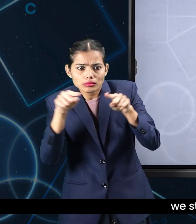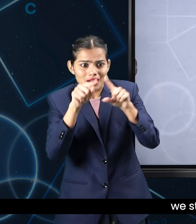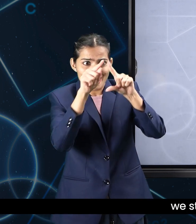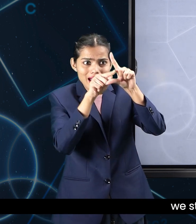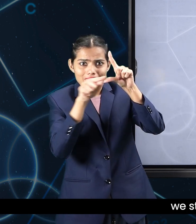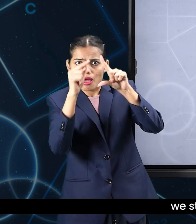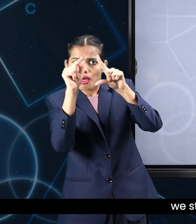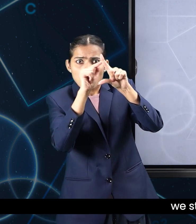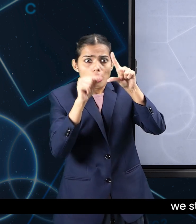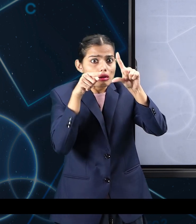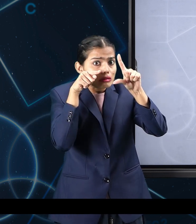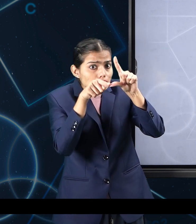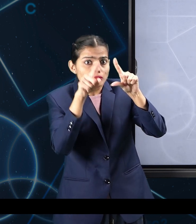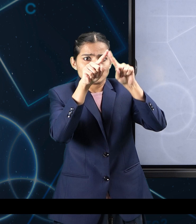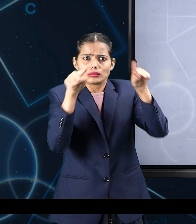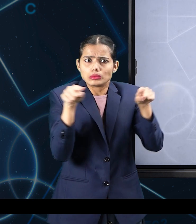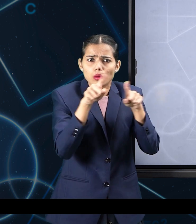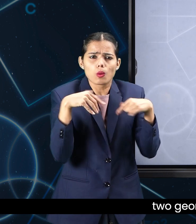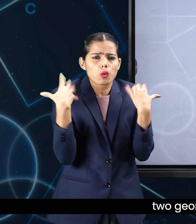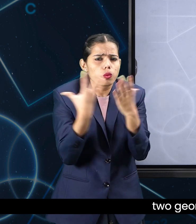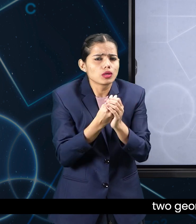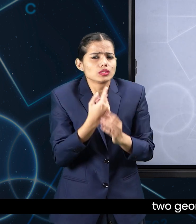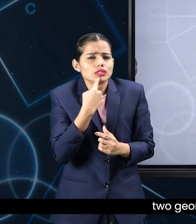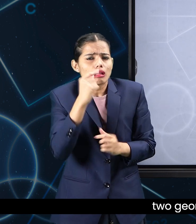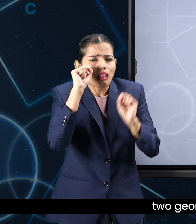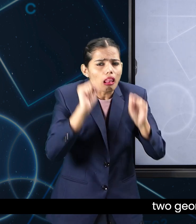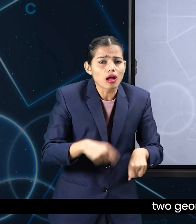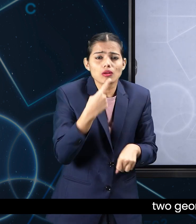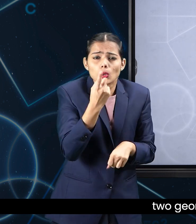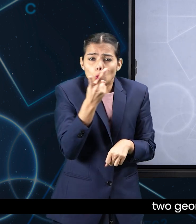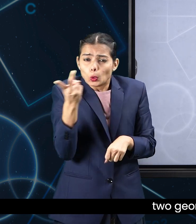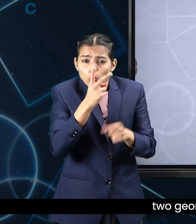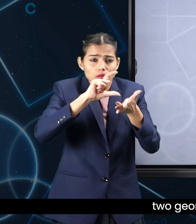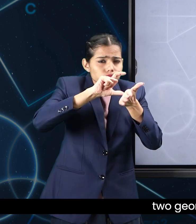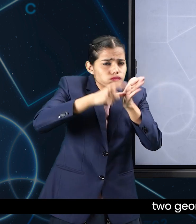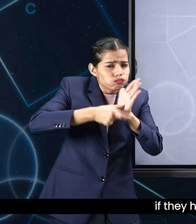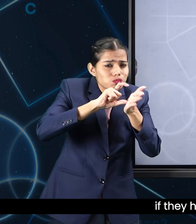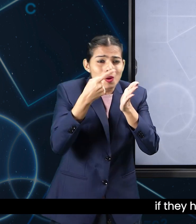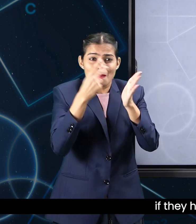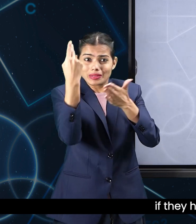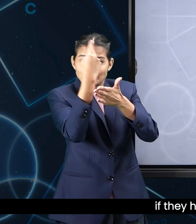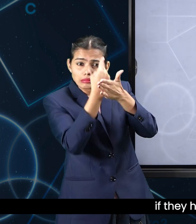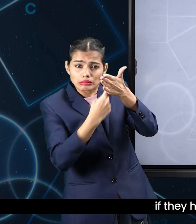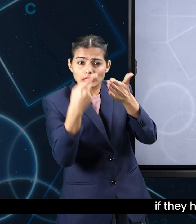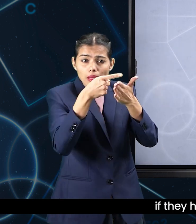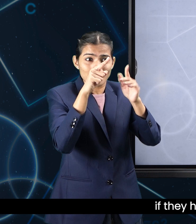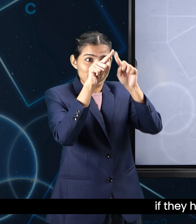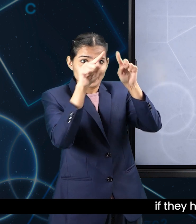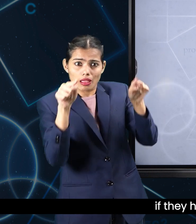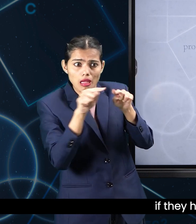triangles, we can say that two geometrical figures are congruent if they have the same size and